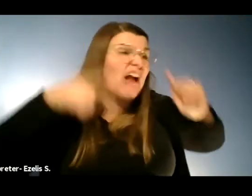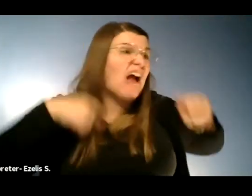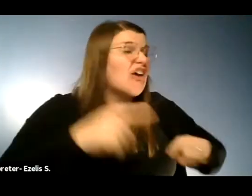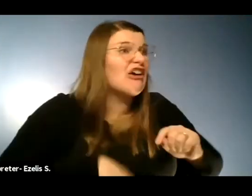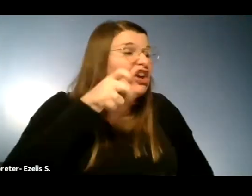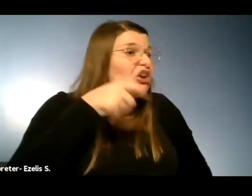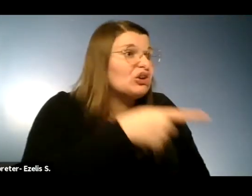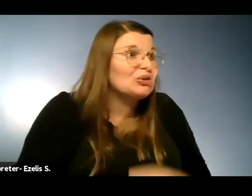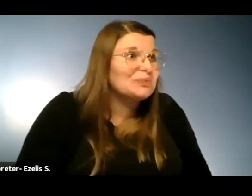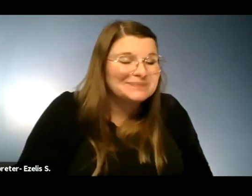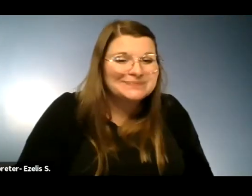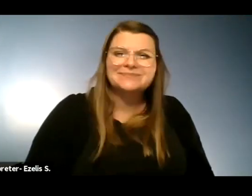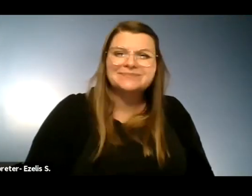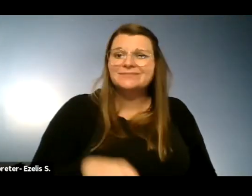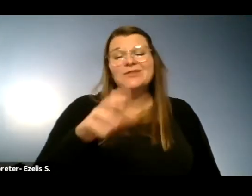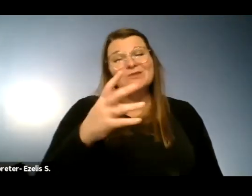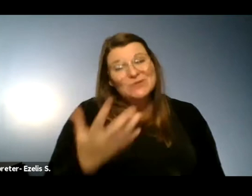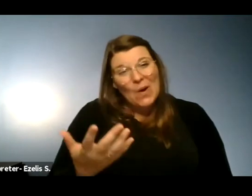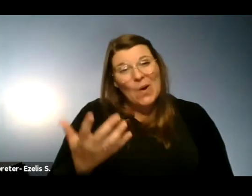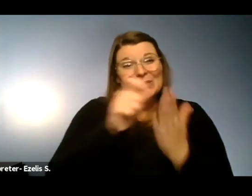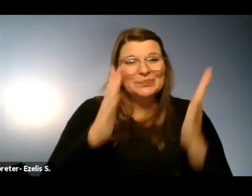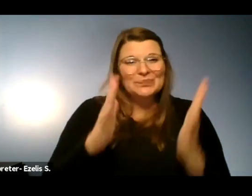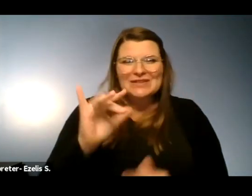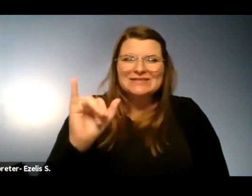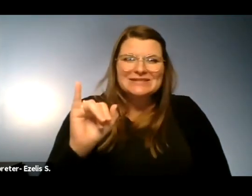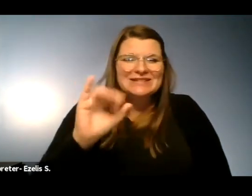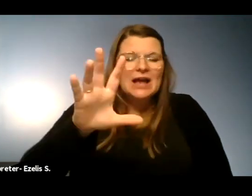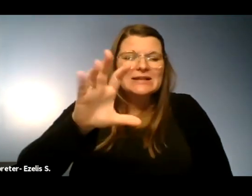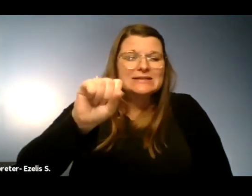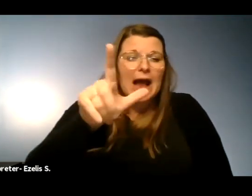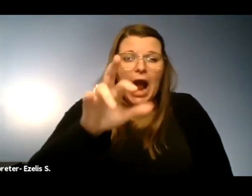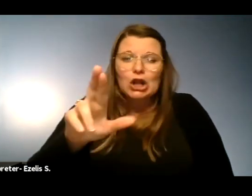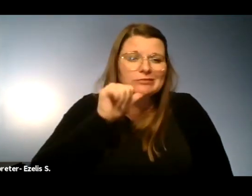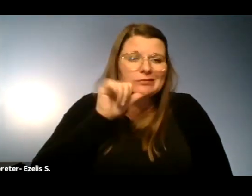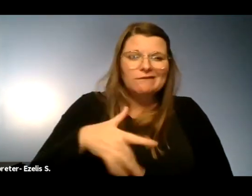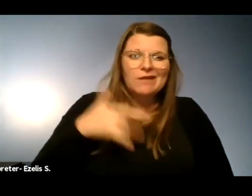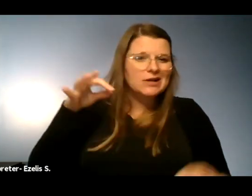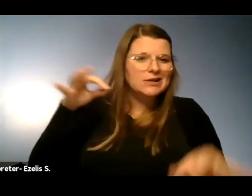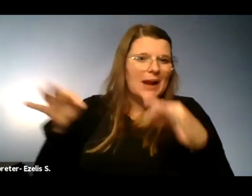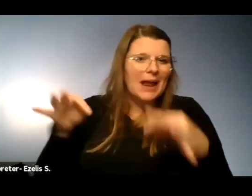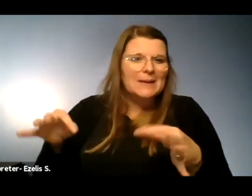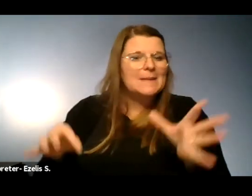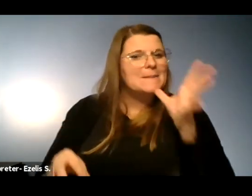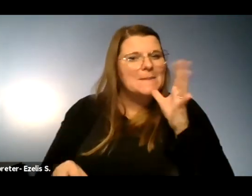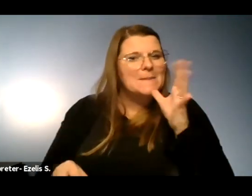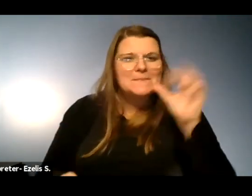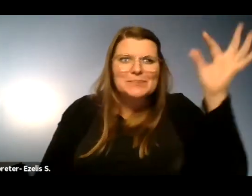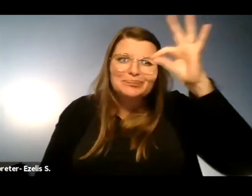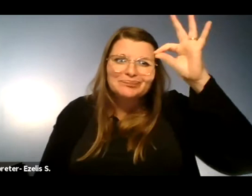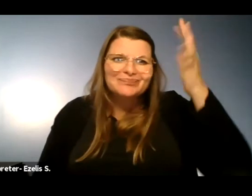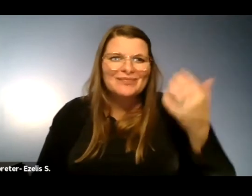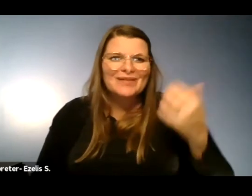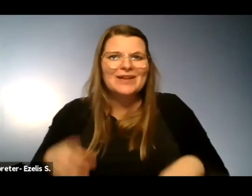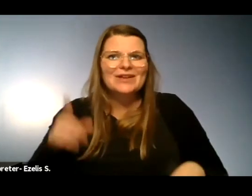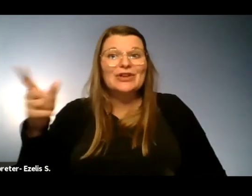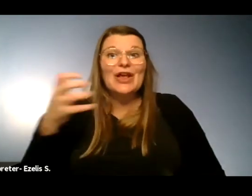So Skyler didn't feel much like explaining. His mom is not aware that she was calling